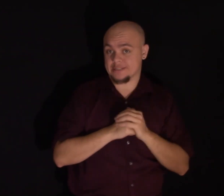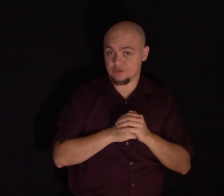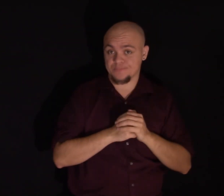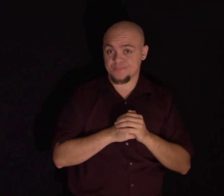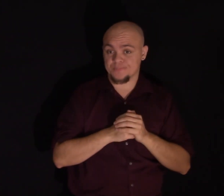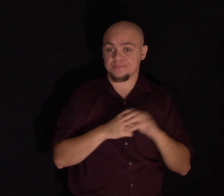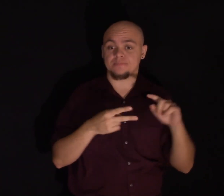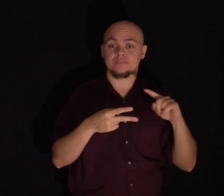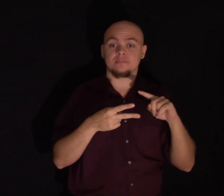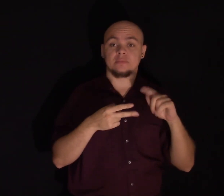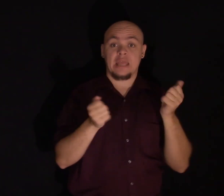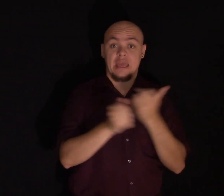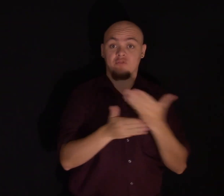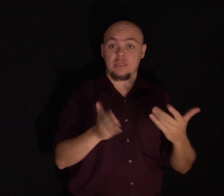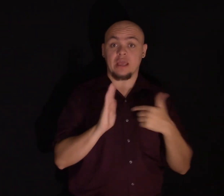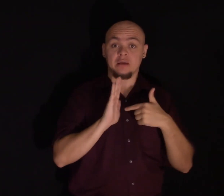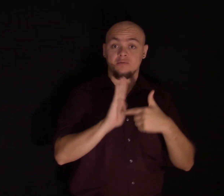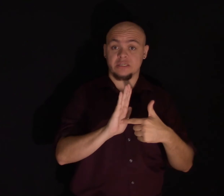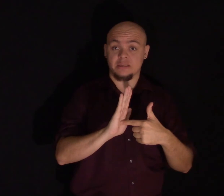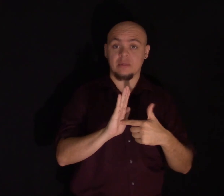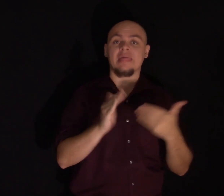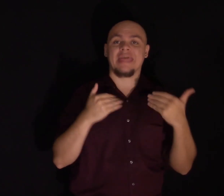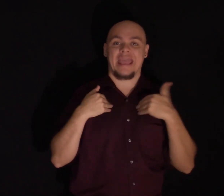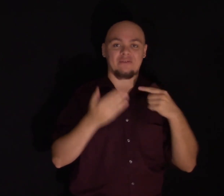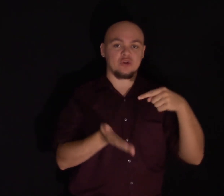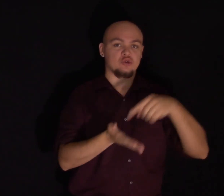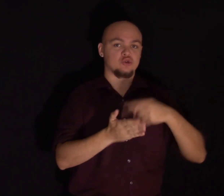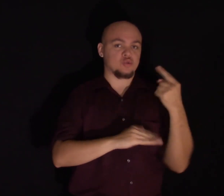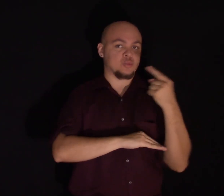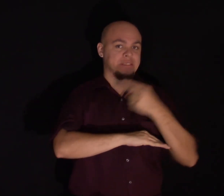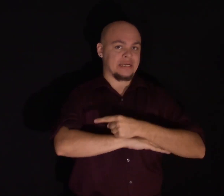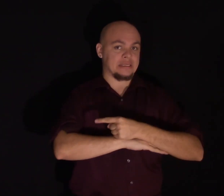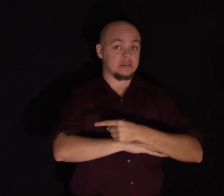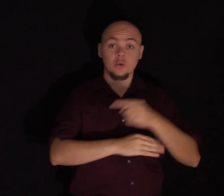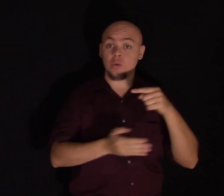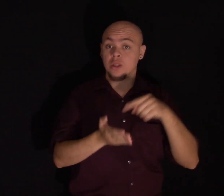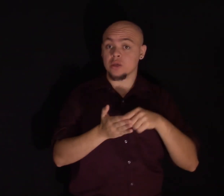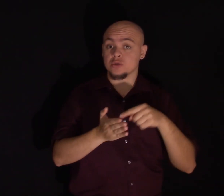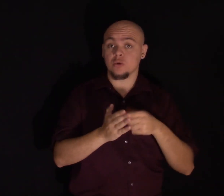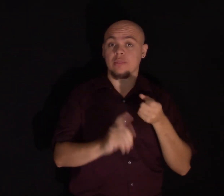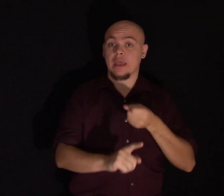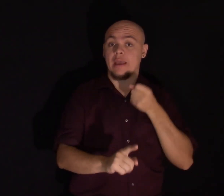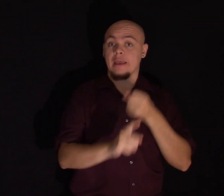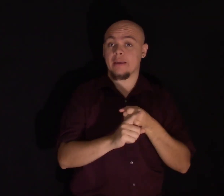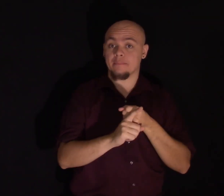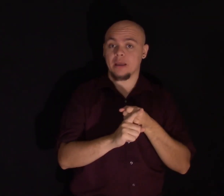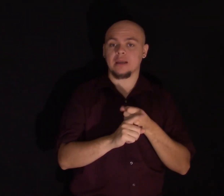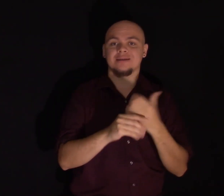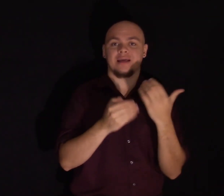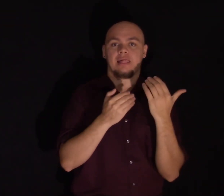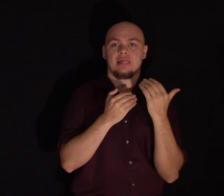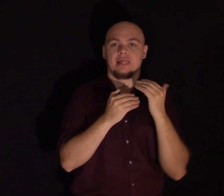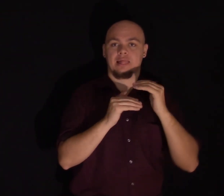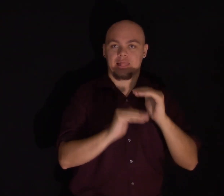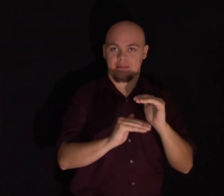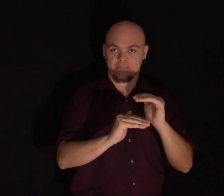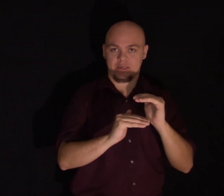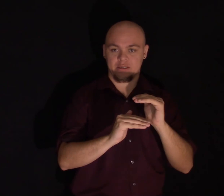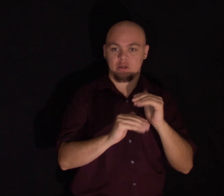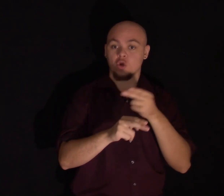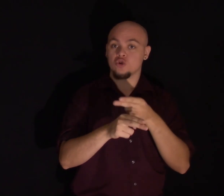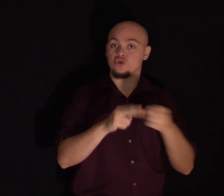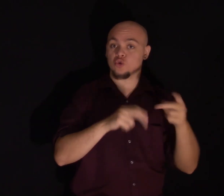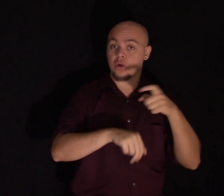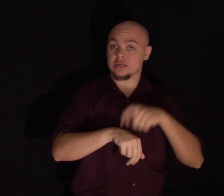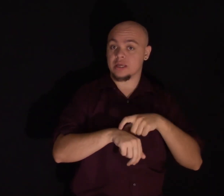everything i've talked about today the examples i've given they all have deadlines when there's deadlines the effects of procrastination are contained to the short term